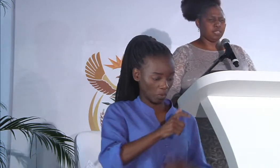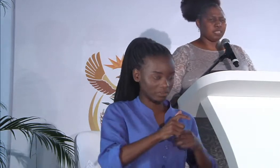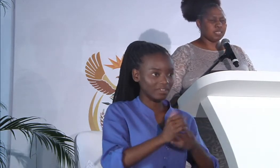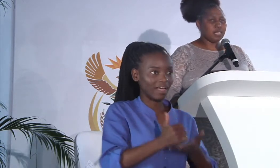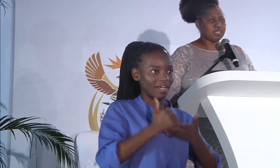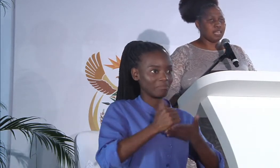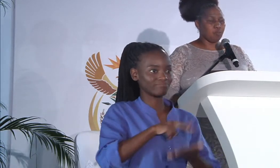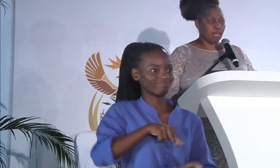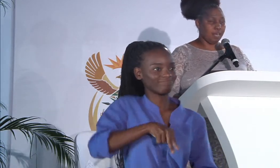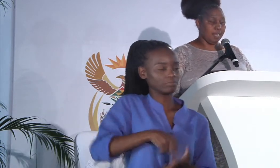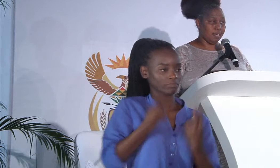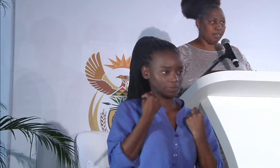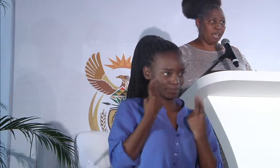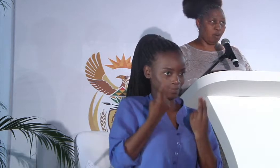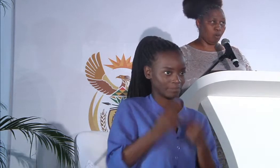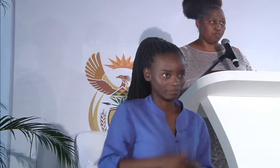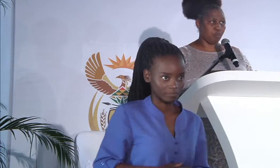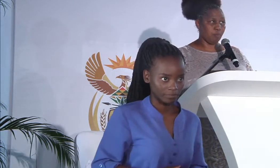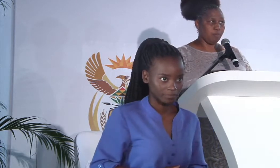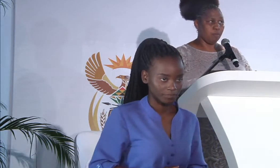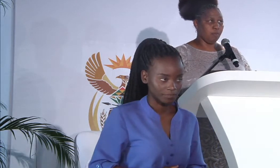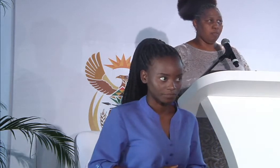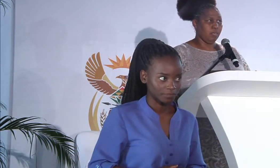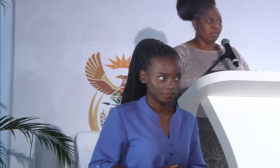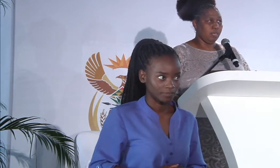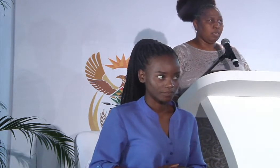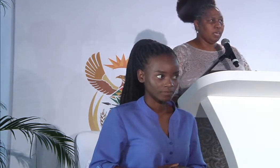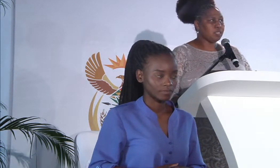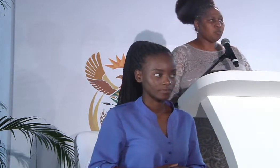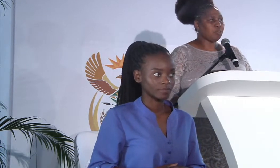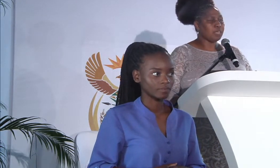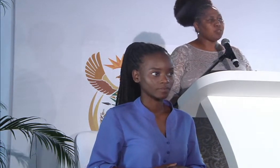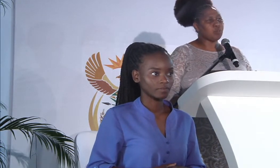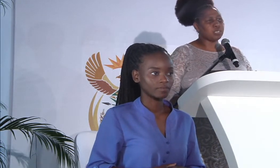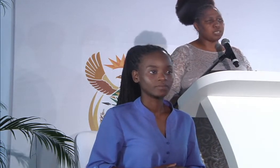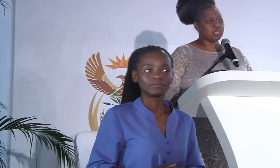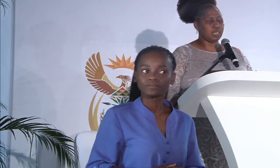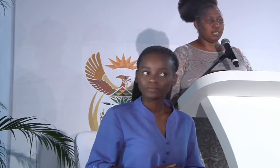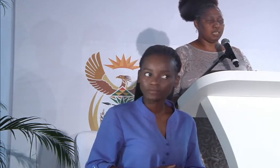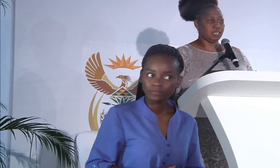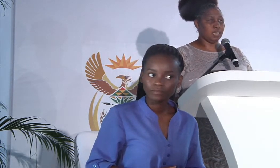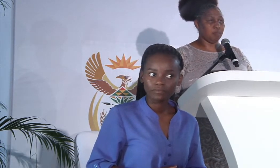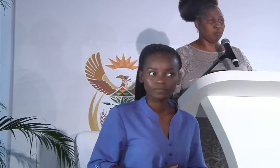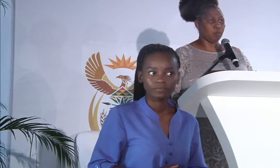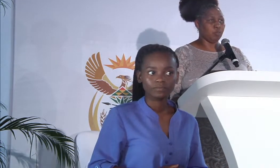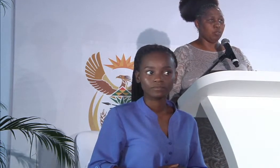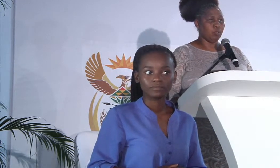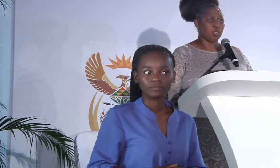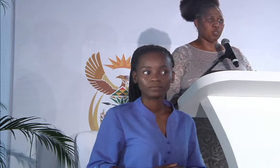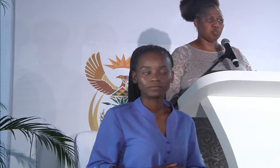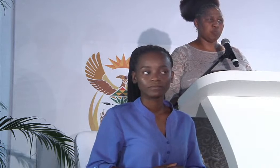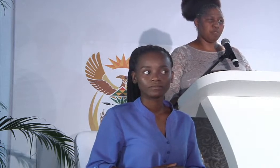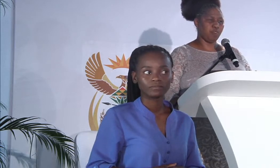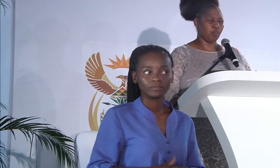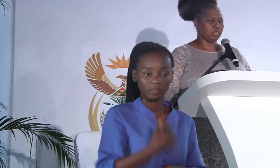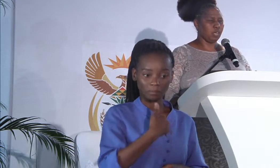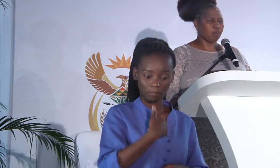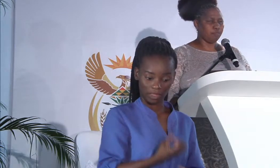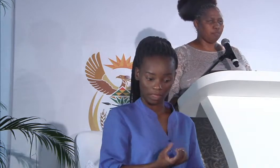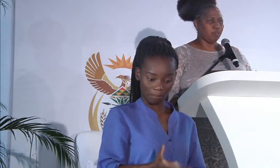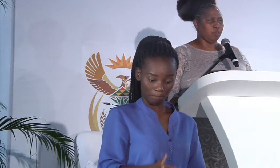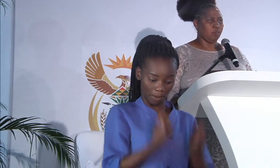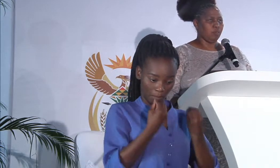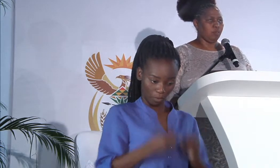there's a sector you can learn a lot from as you get your seat at the table to speak for